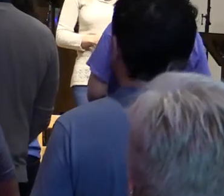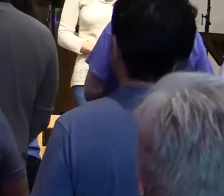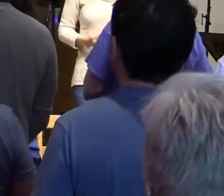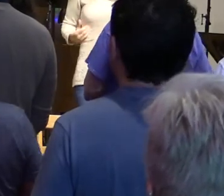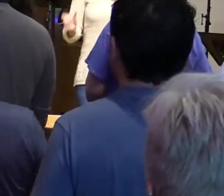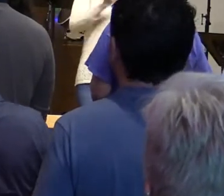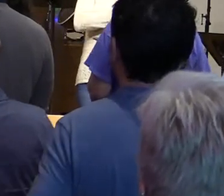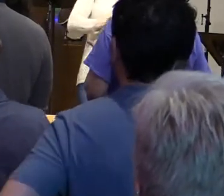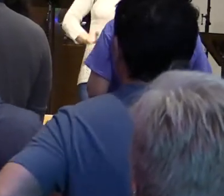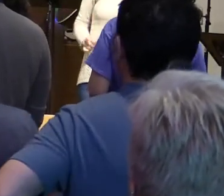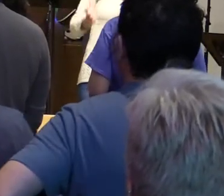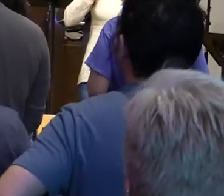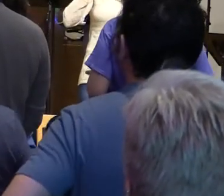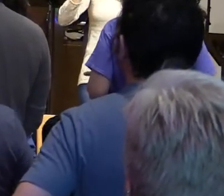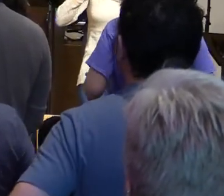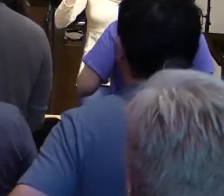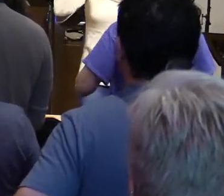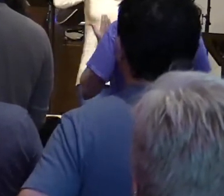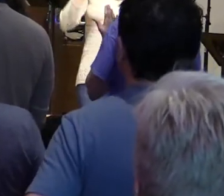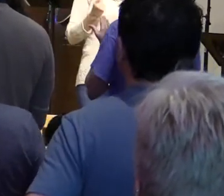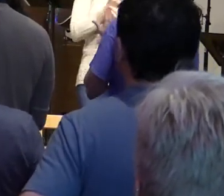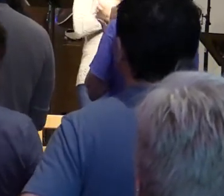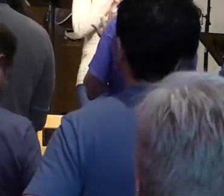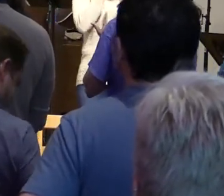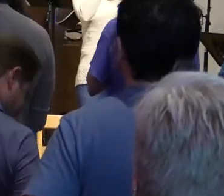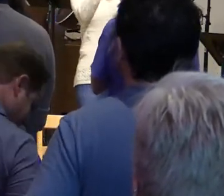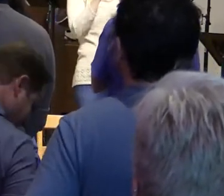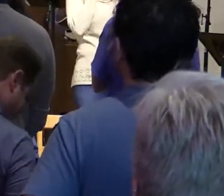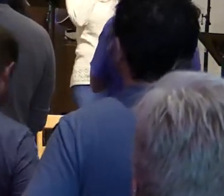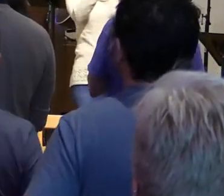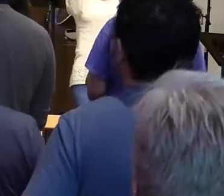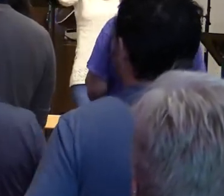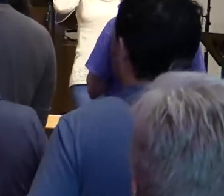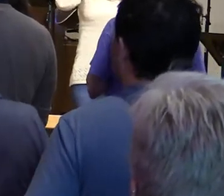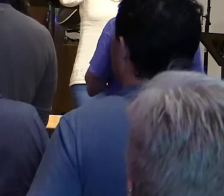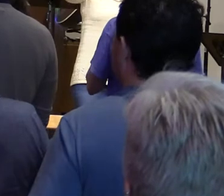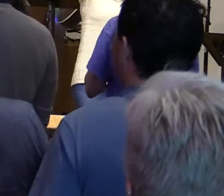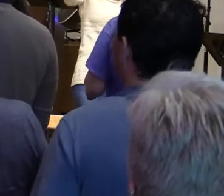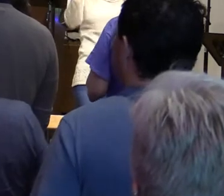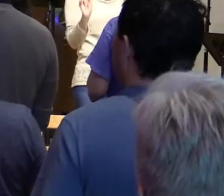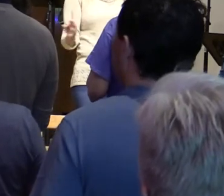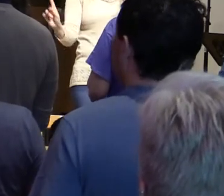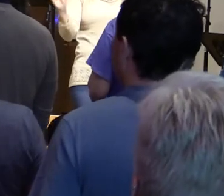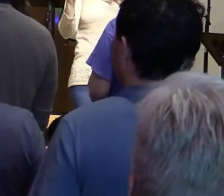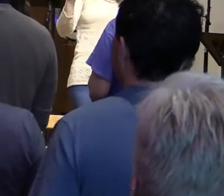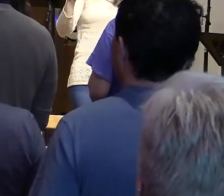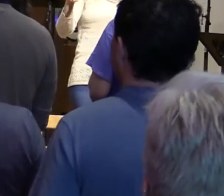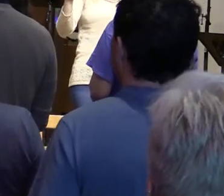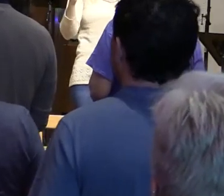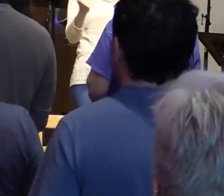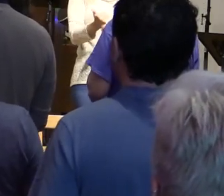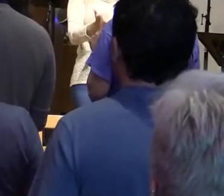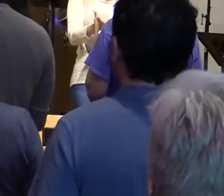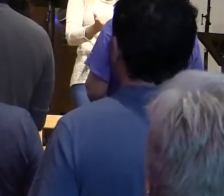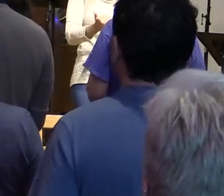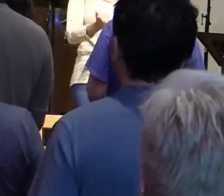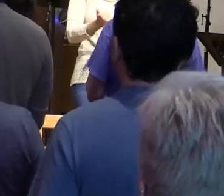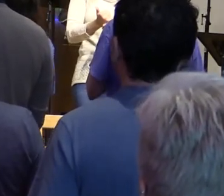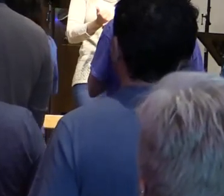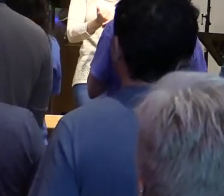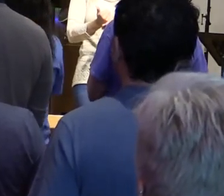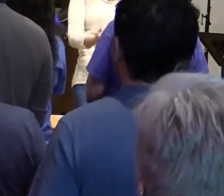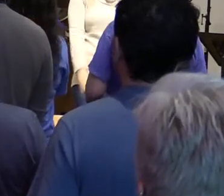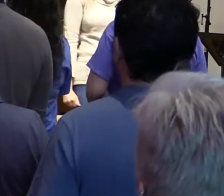give thanks to the Lord, for His love never ends. And all the people said amen.